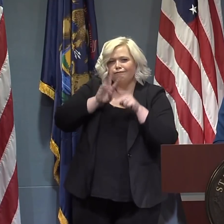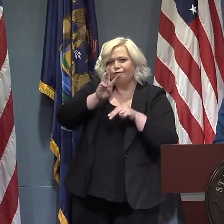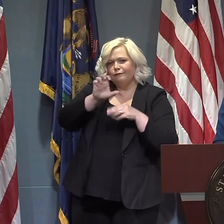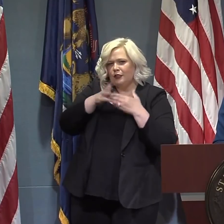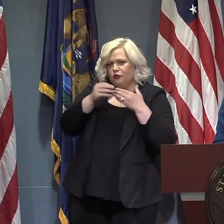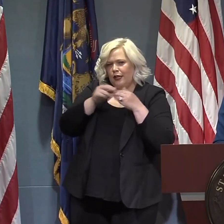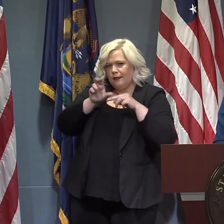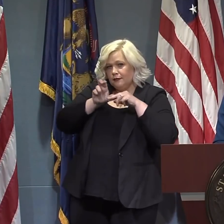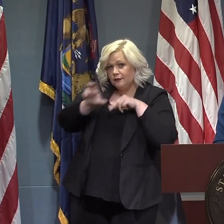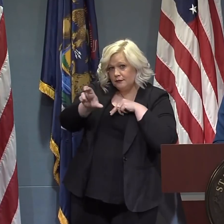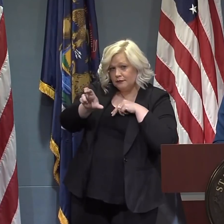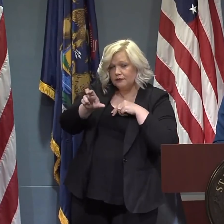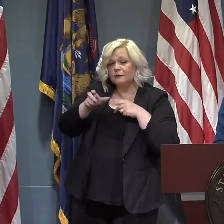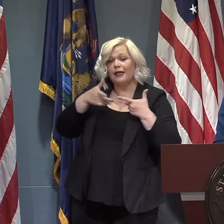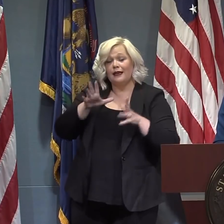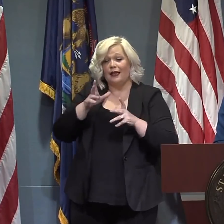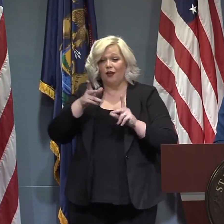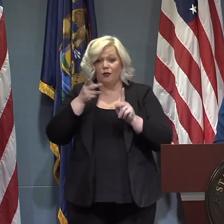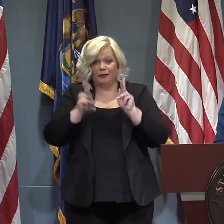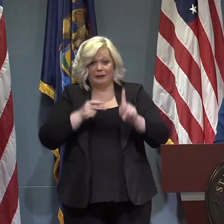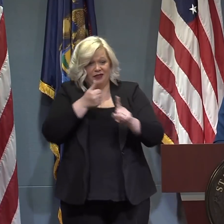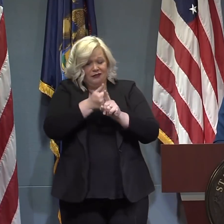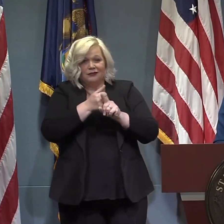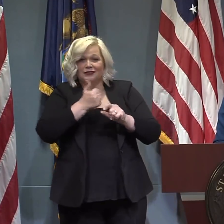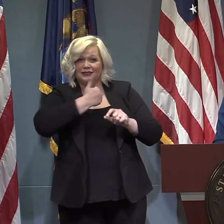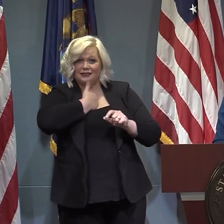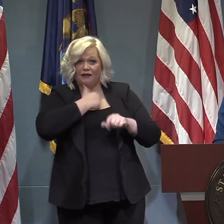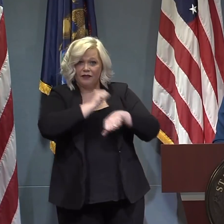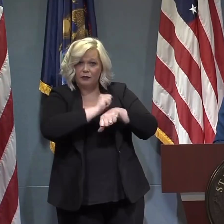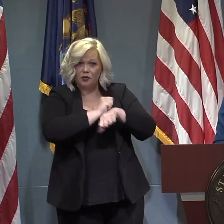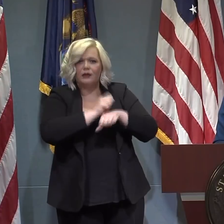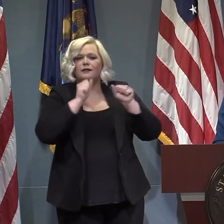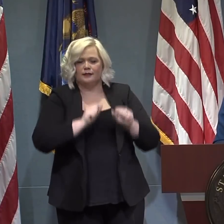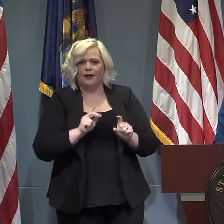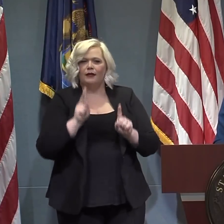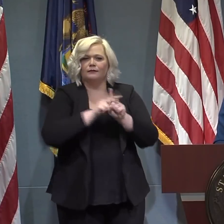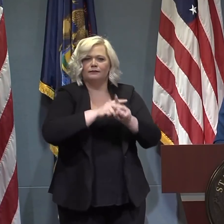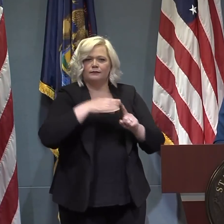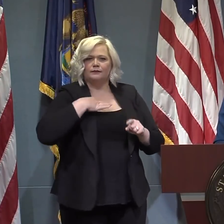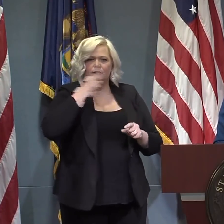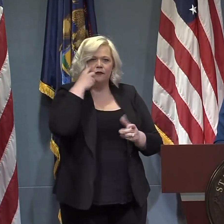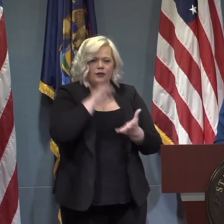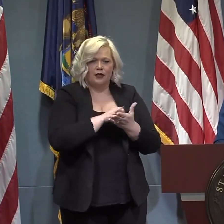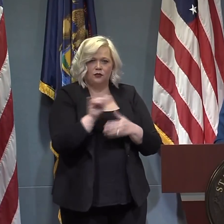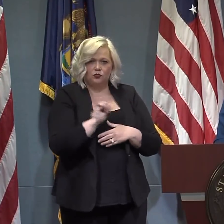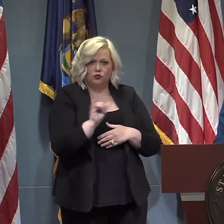payments and to allow self-employed workers to file. We've extended our call